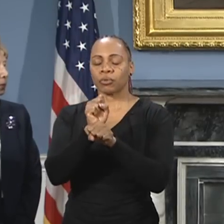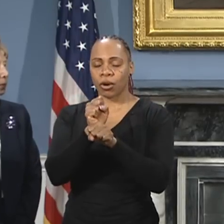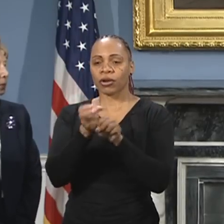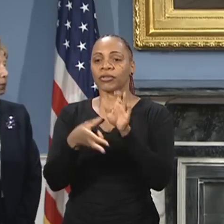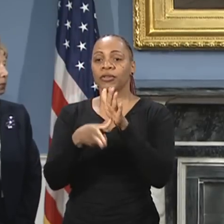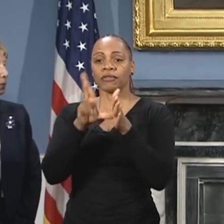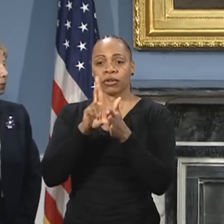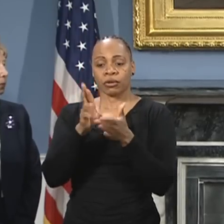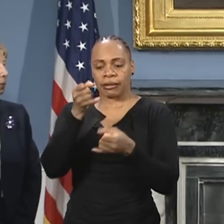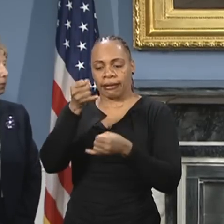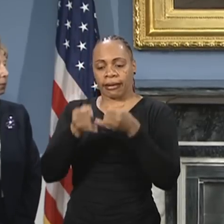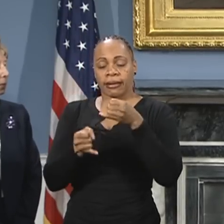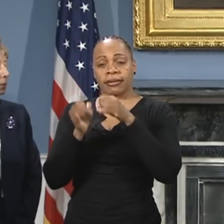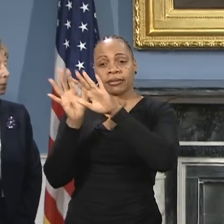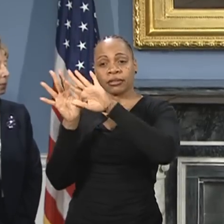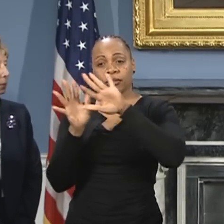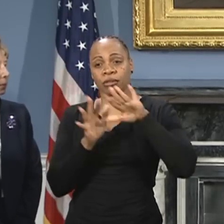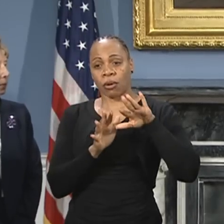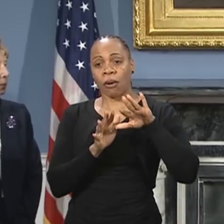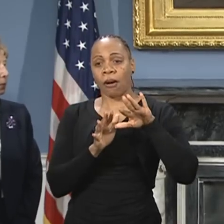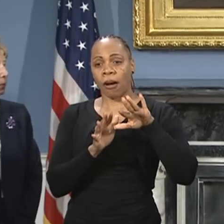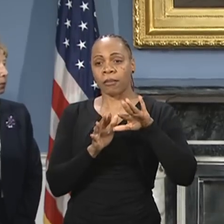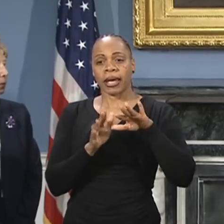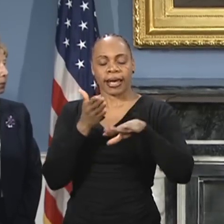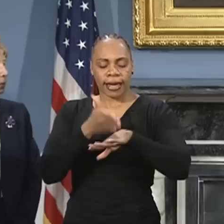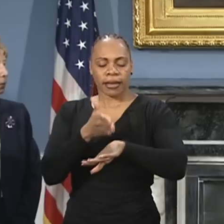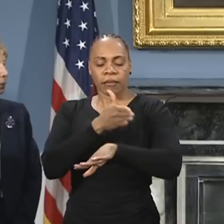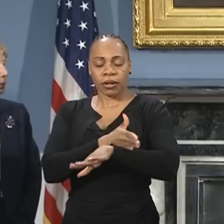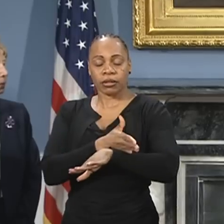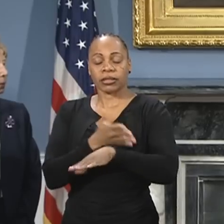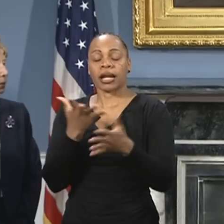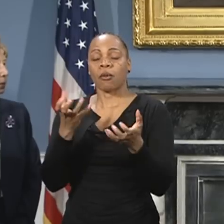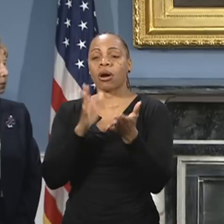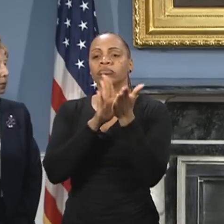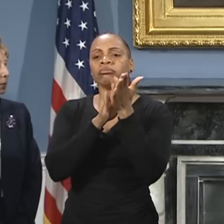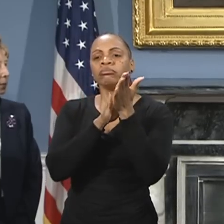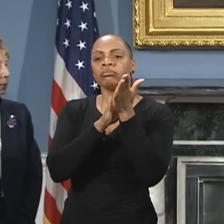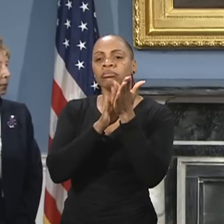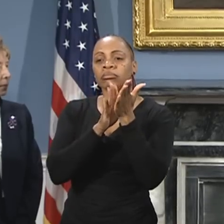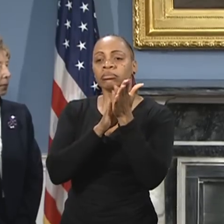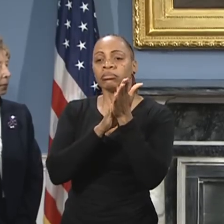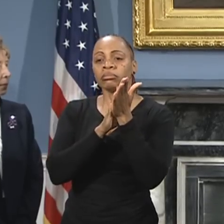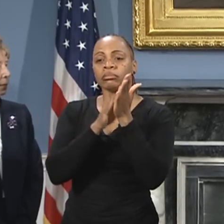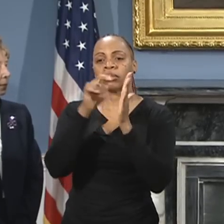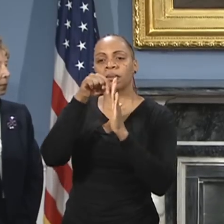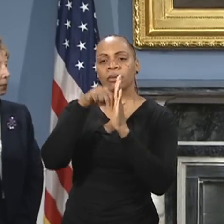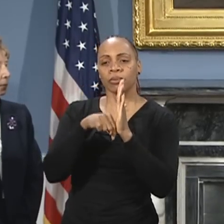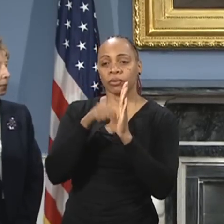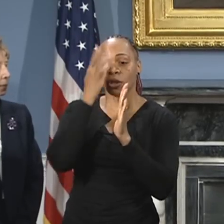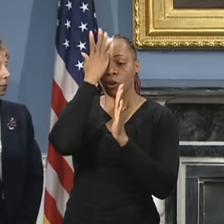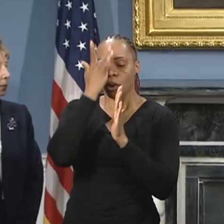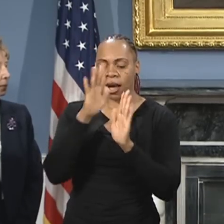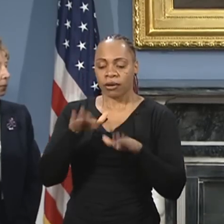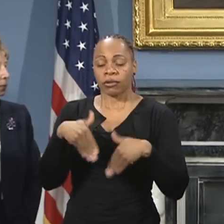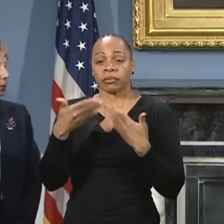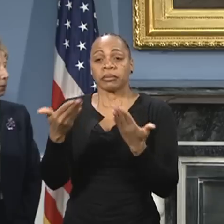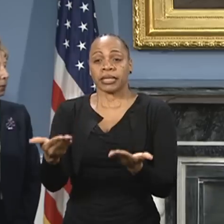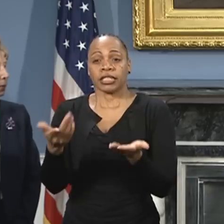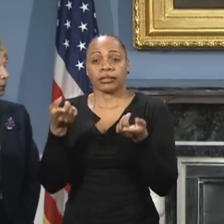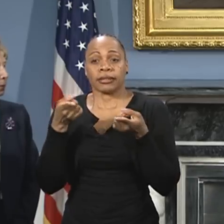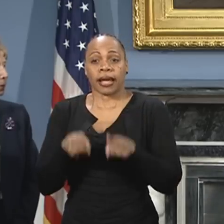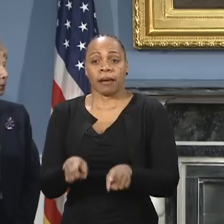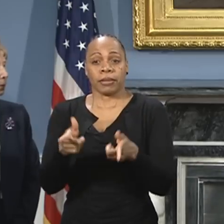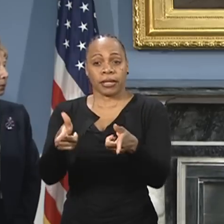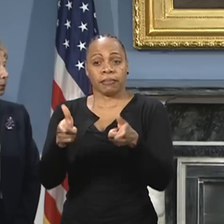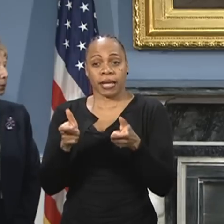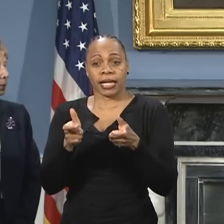quickly identified areas for improvement. And I want to commend them further for putting these recommendations into action immediately as this